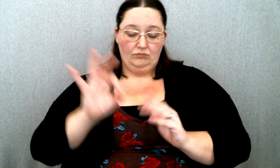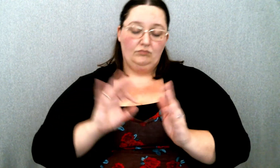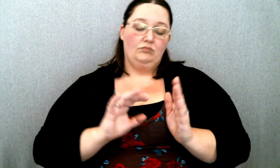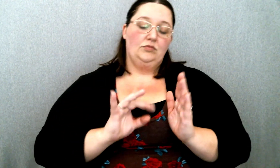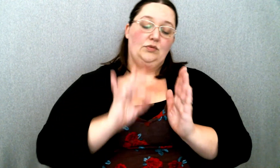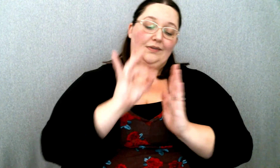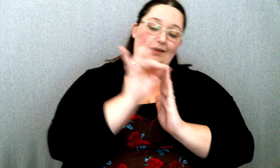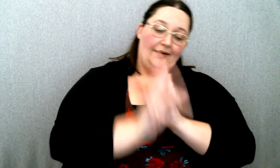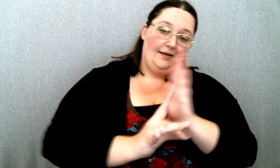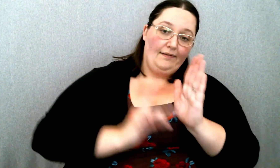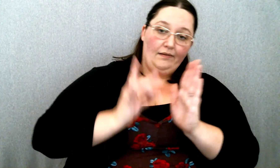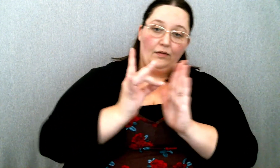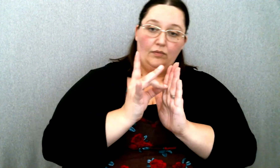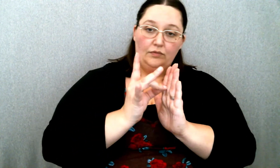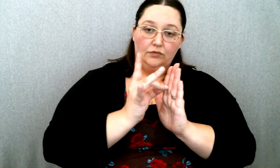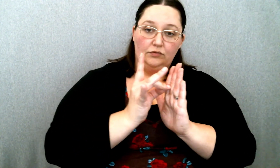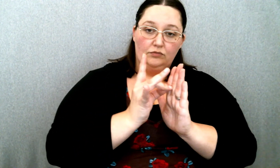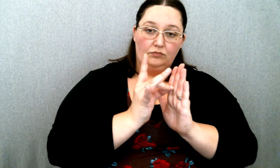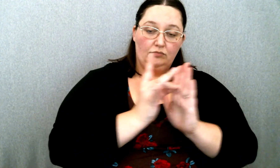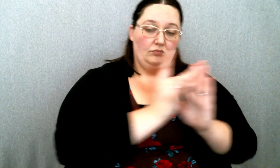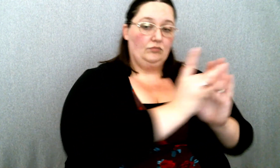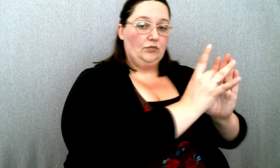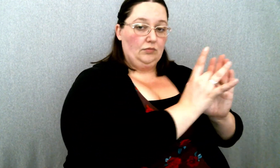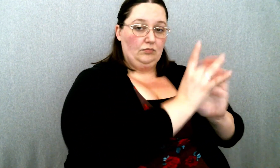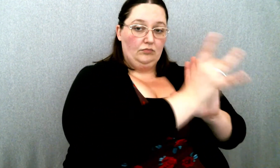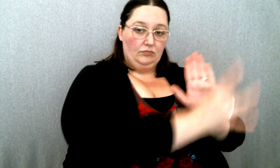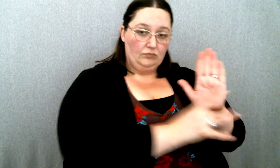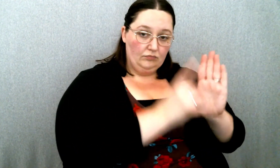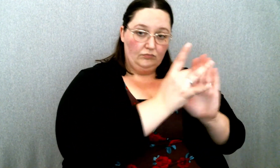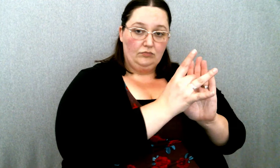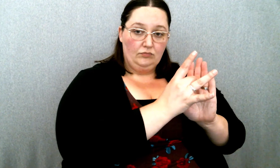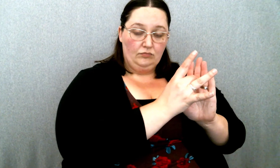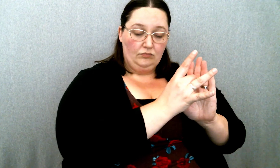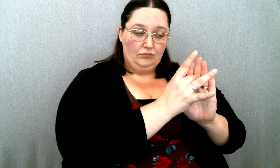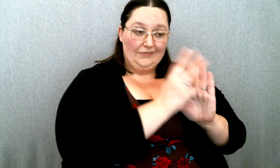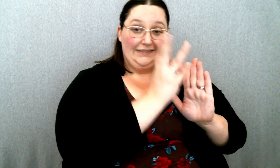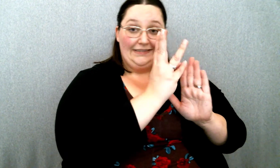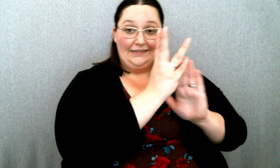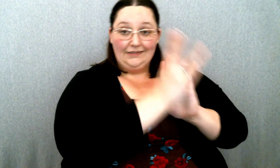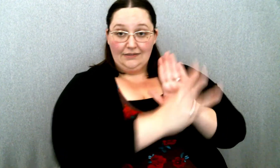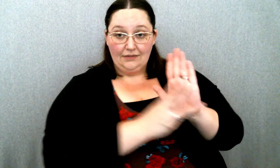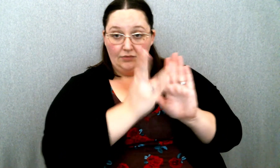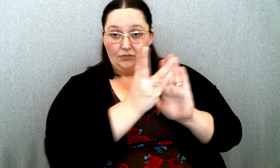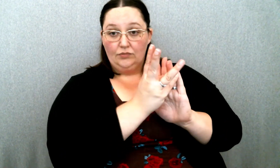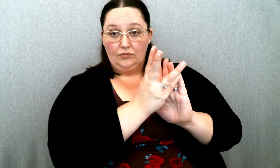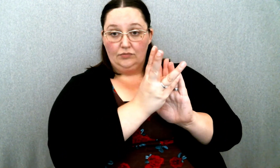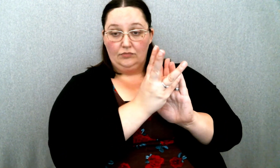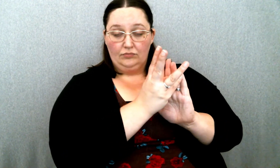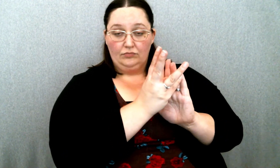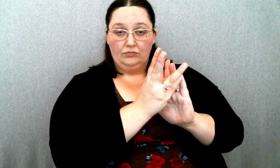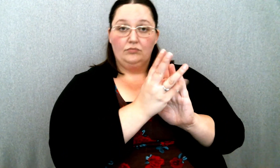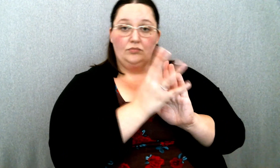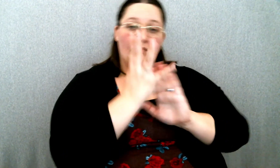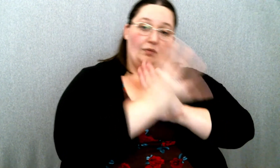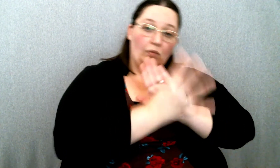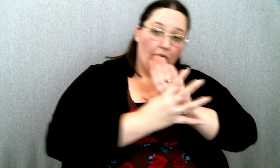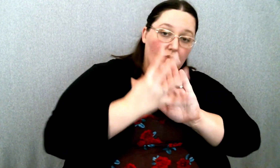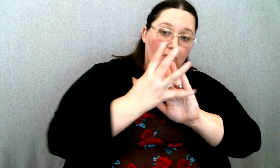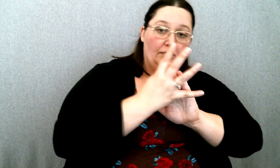Hour goes 1 through 9. 8 hours, right? Where you're circling around that 8. 6 hours, you're circling that 6.